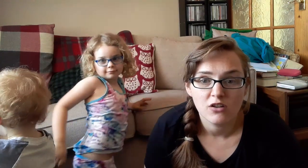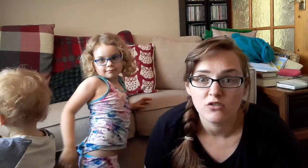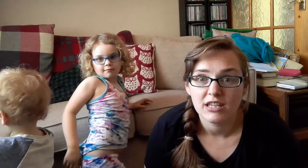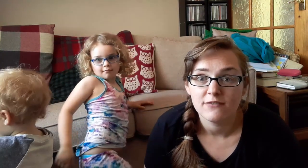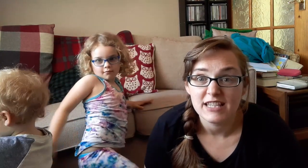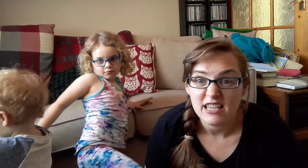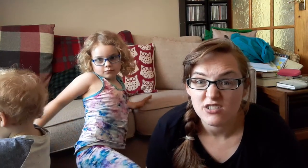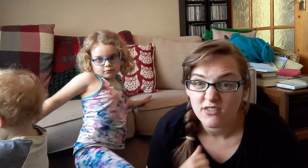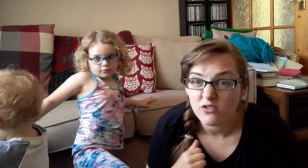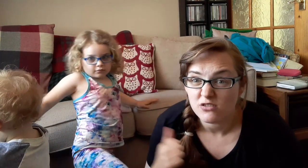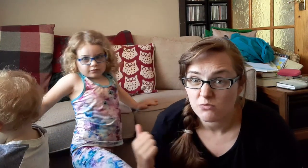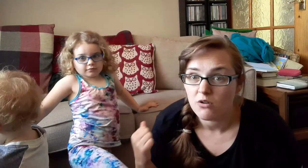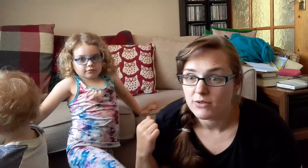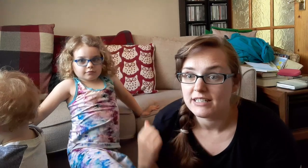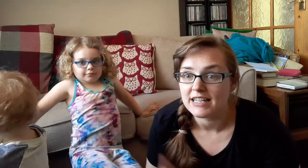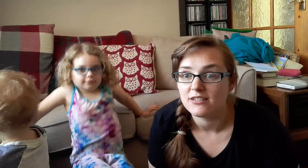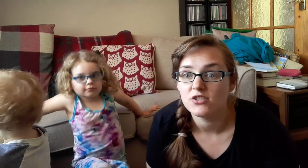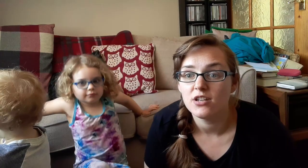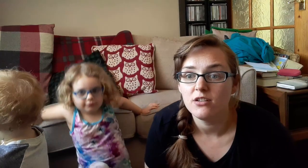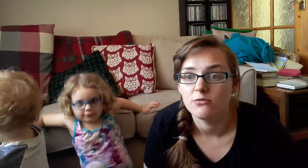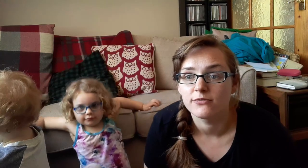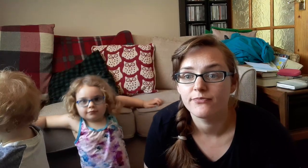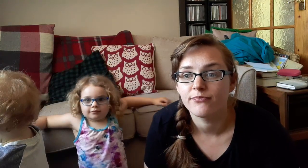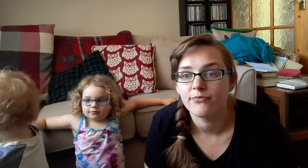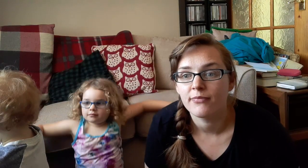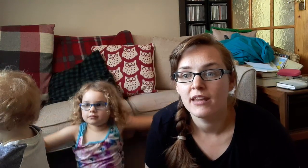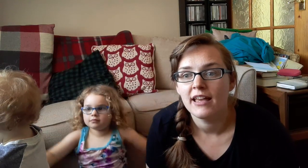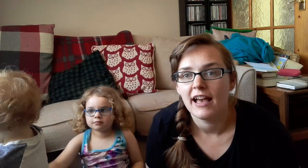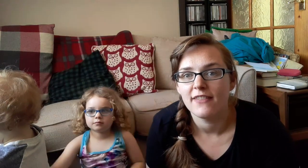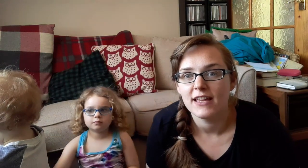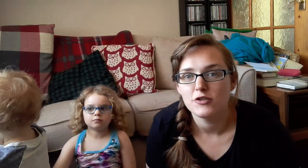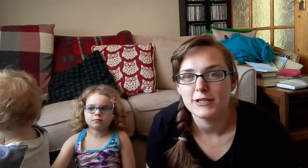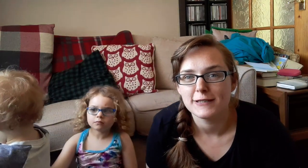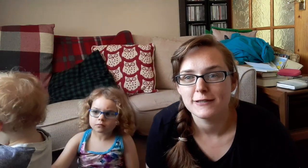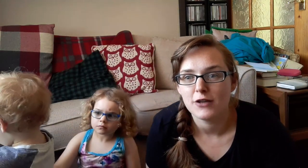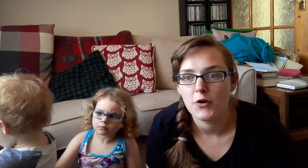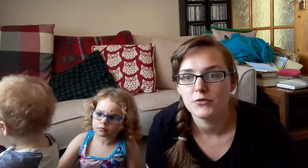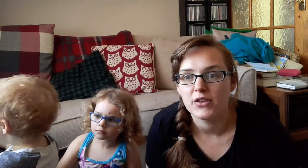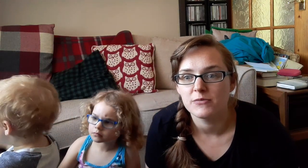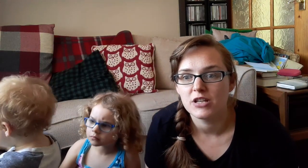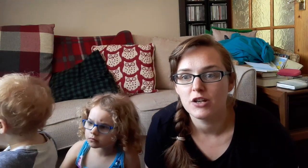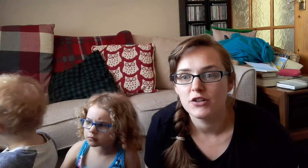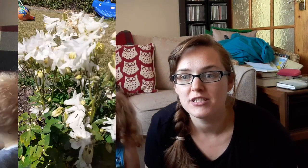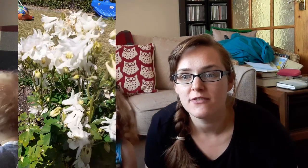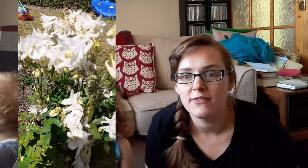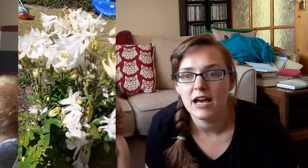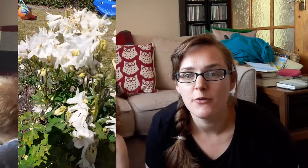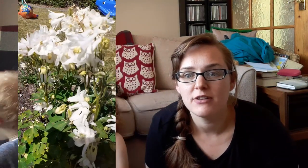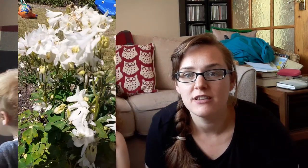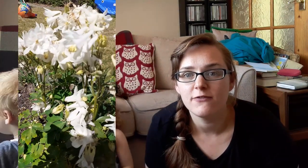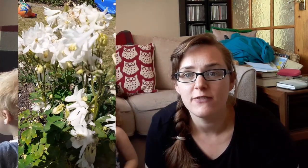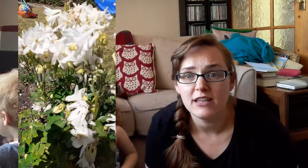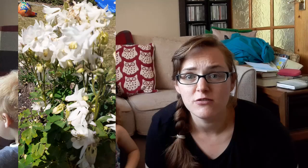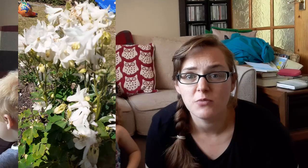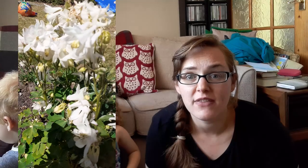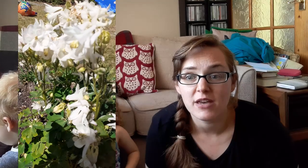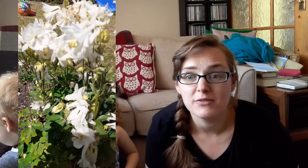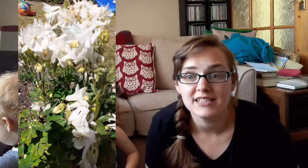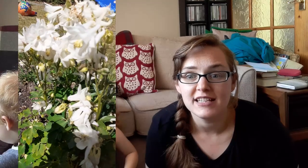God gives each of us what we need too. And then Jesus told them to look at a flower in the field where they were